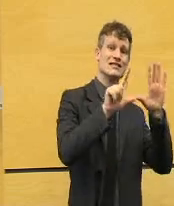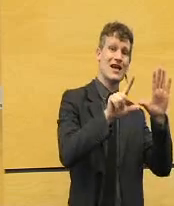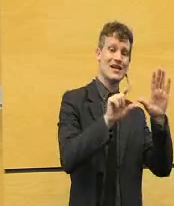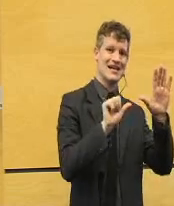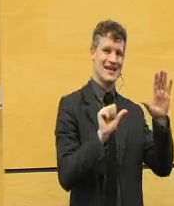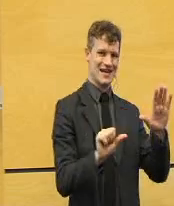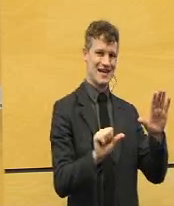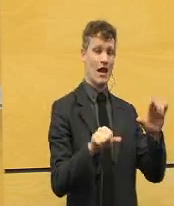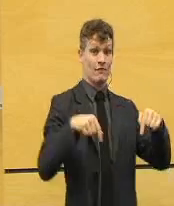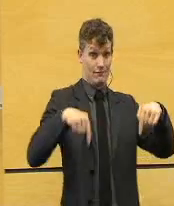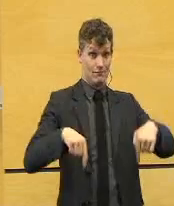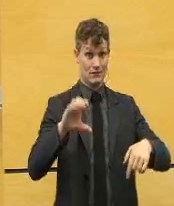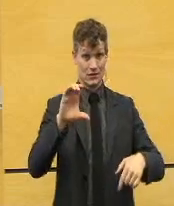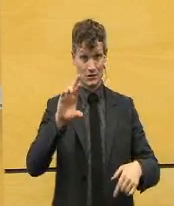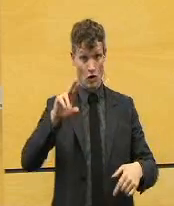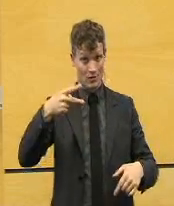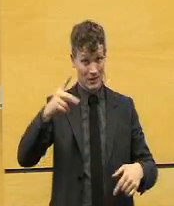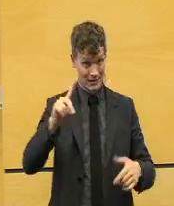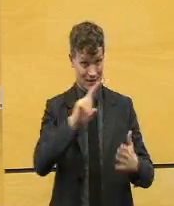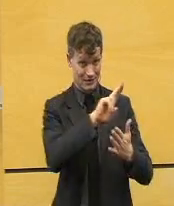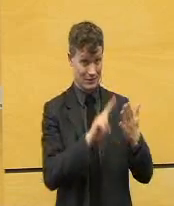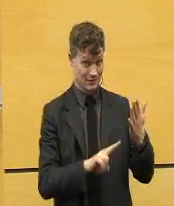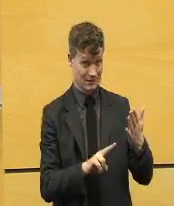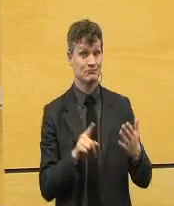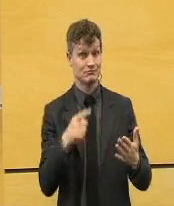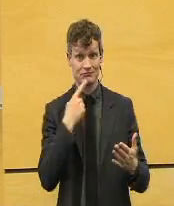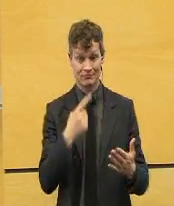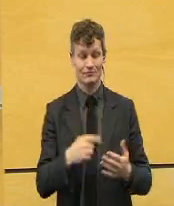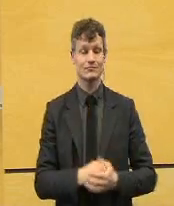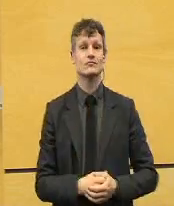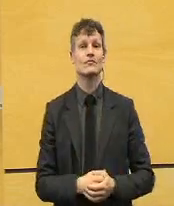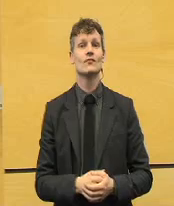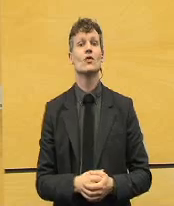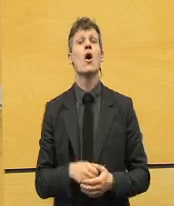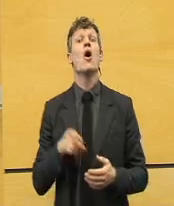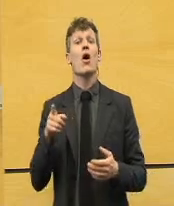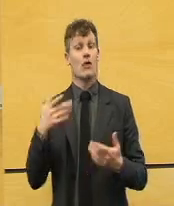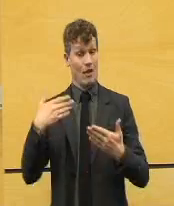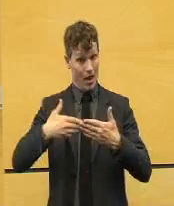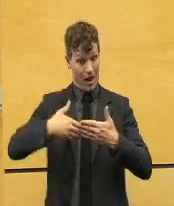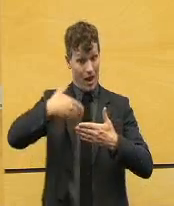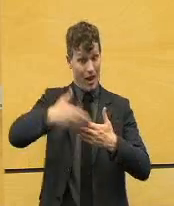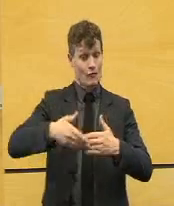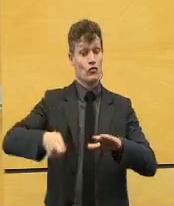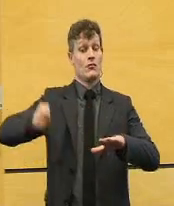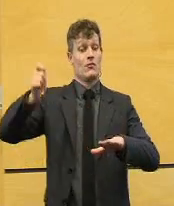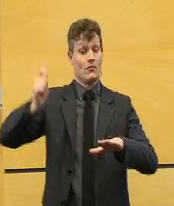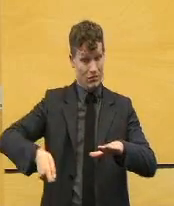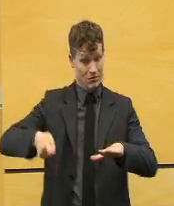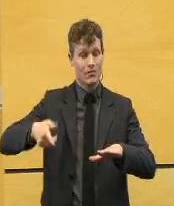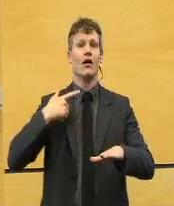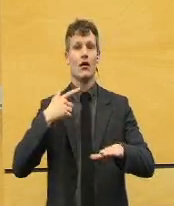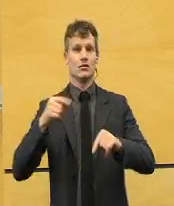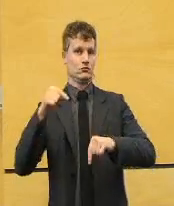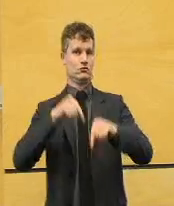of the CRPD. The regulations were subsequently amended.